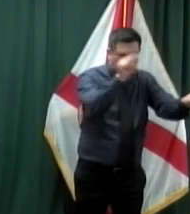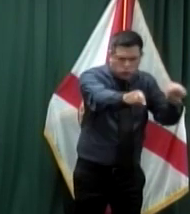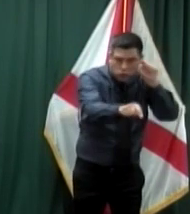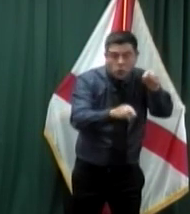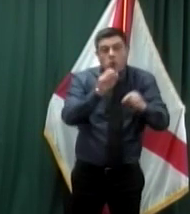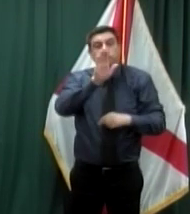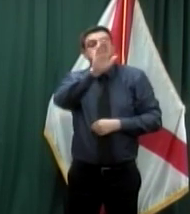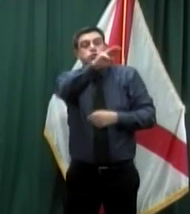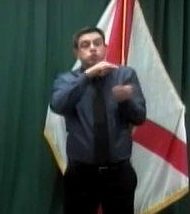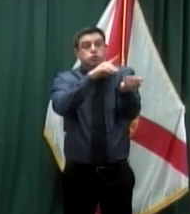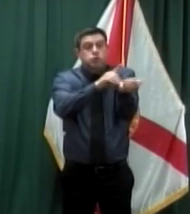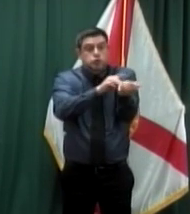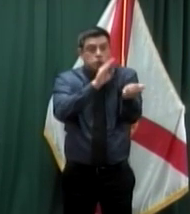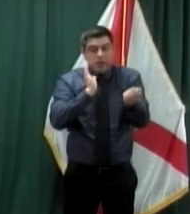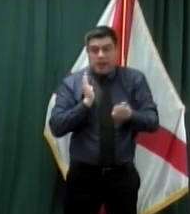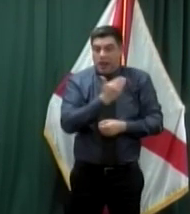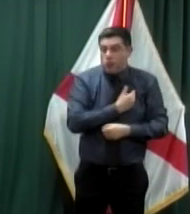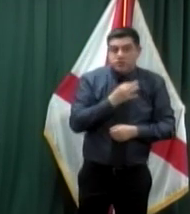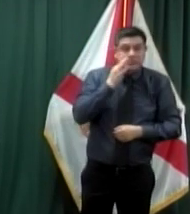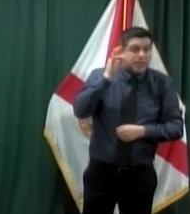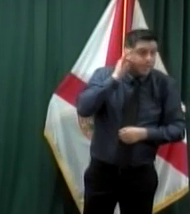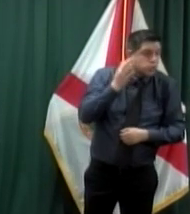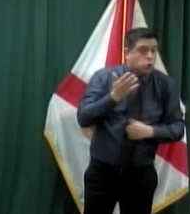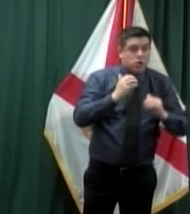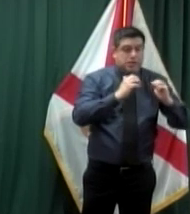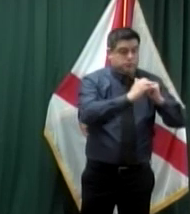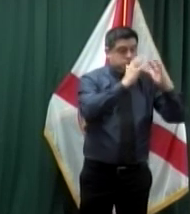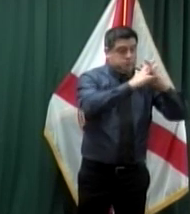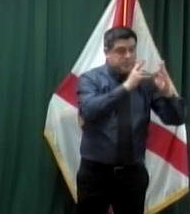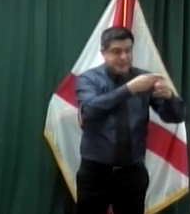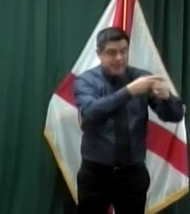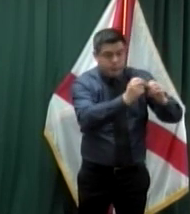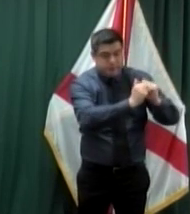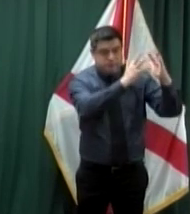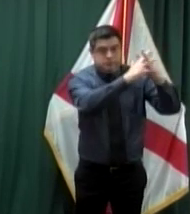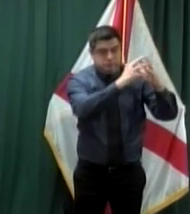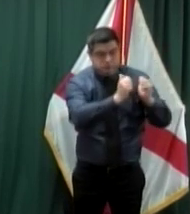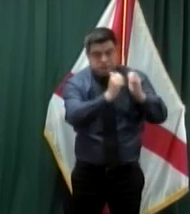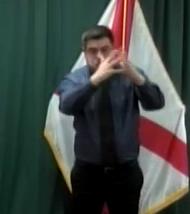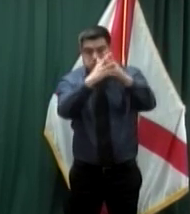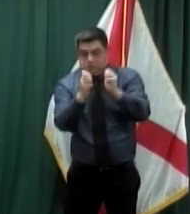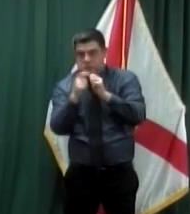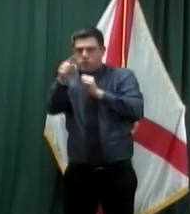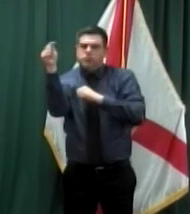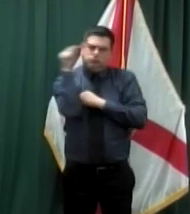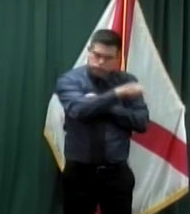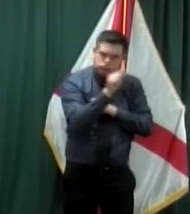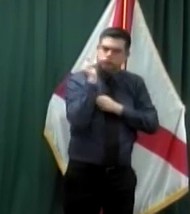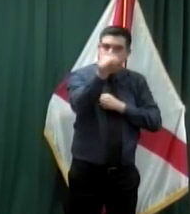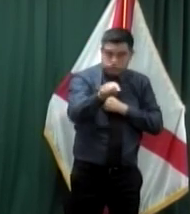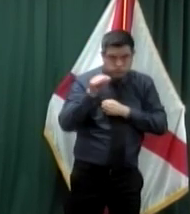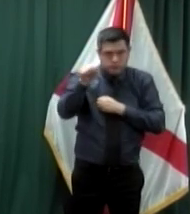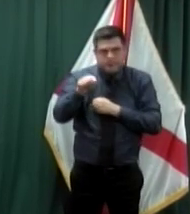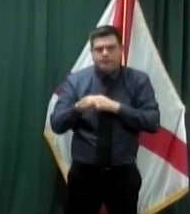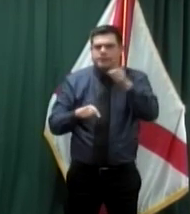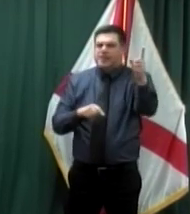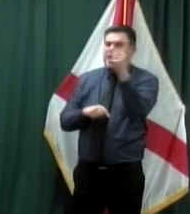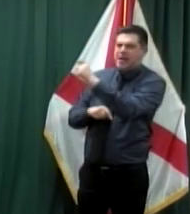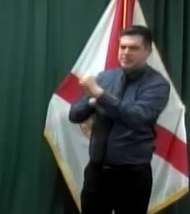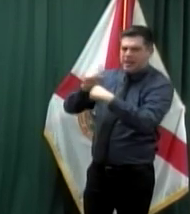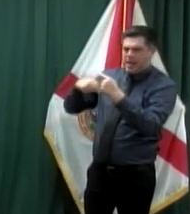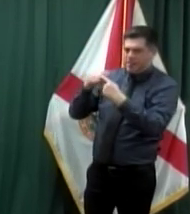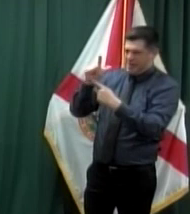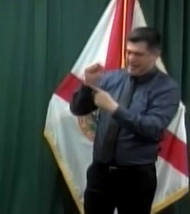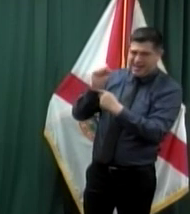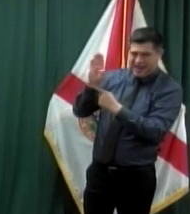pop-up community test centers. And the labs that you guys are using, you have not seen any problems with getting results back? We have been getting results back. There